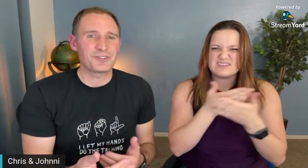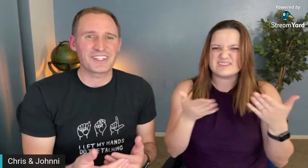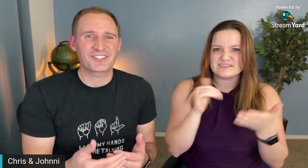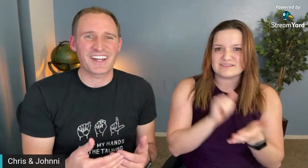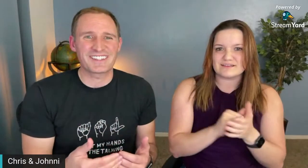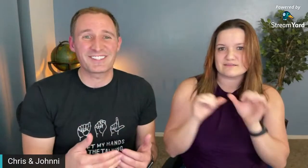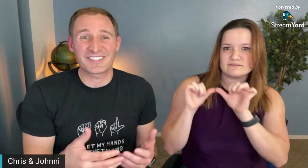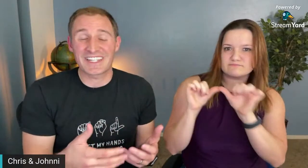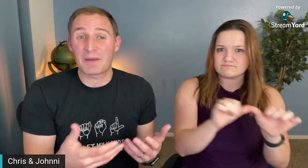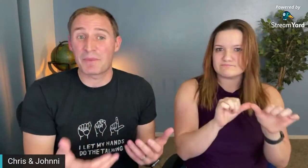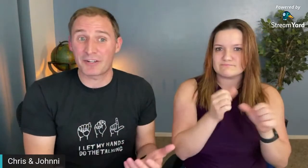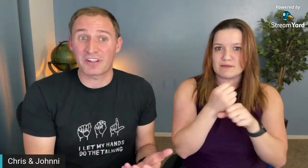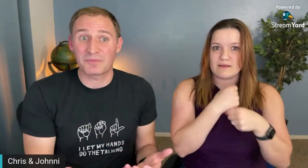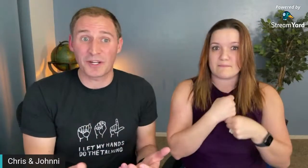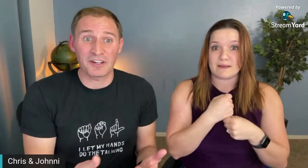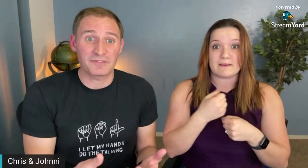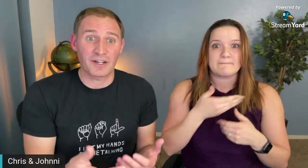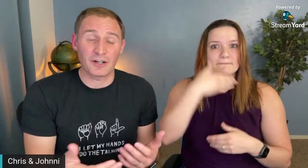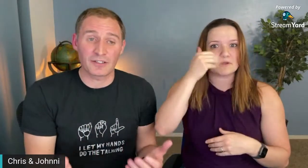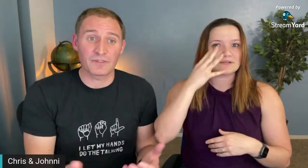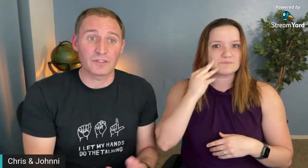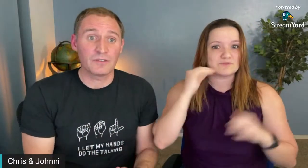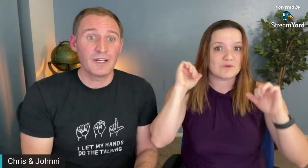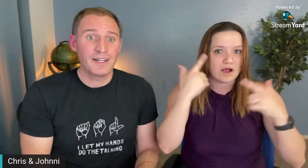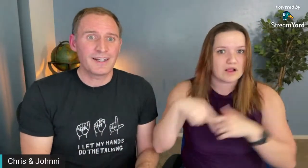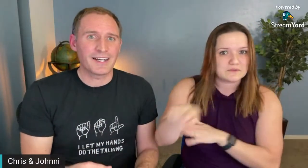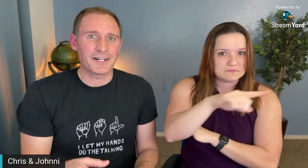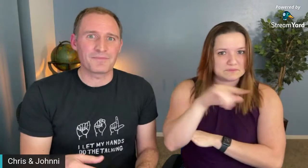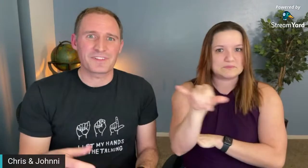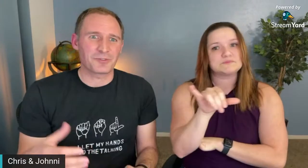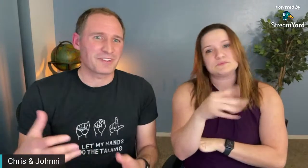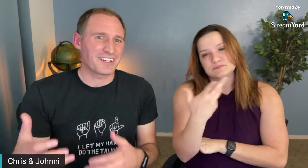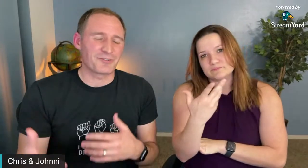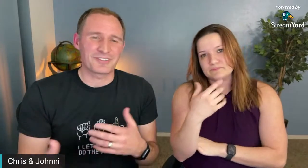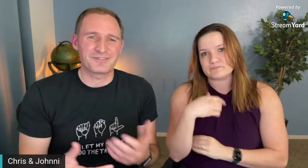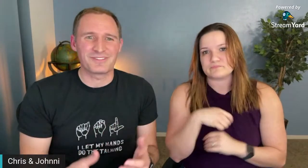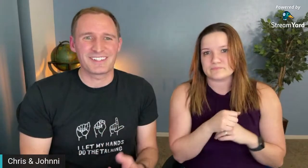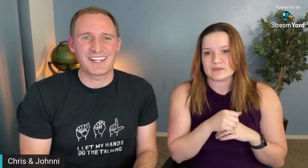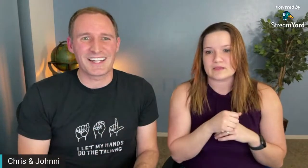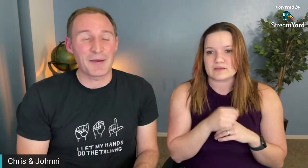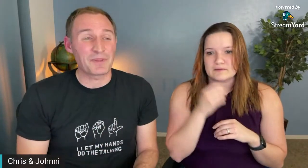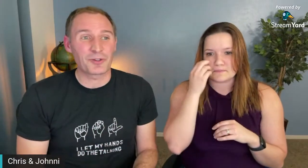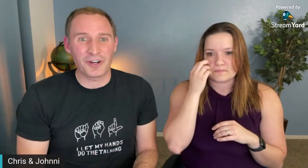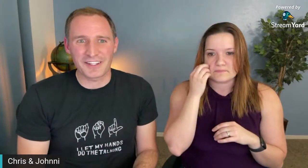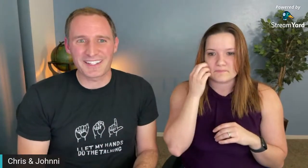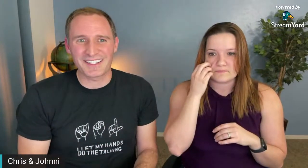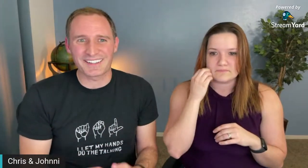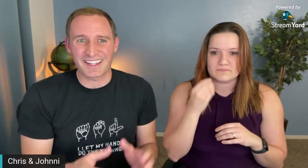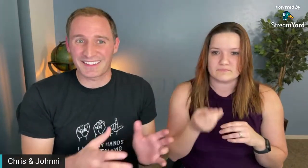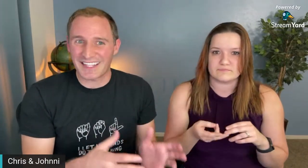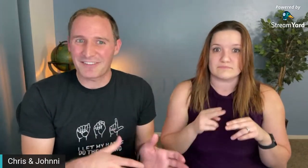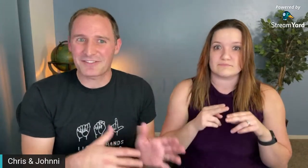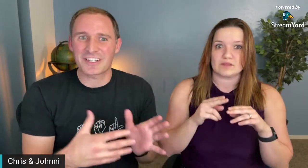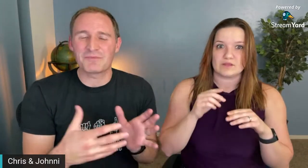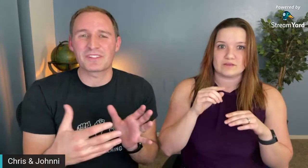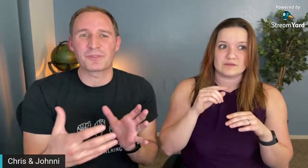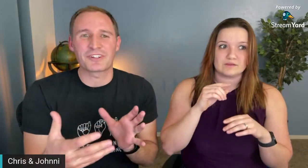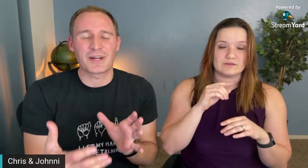continually trying to create a better experience for all of you. So we're upping the quality on like the live streams, and we're upping